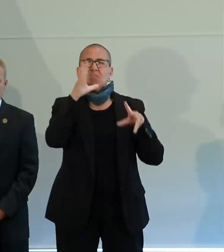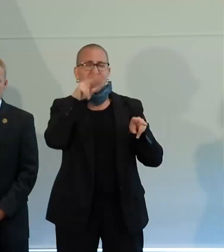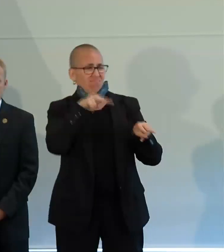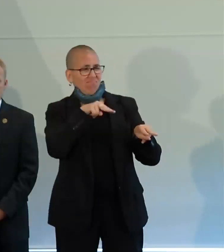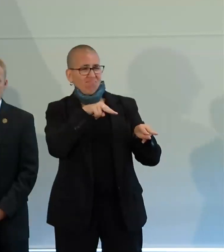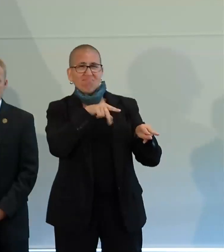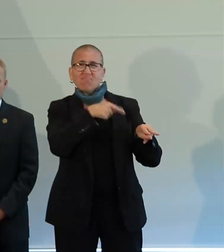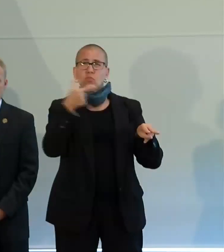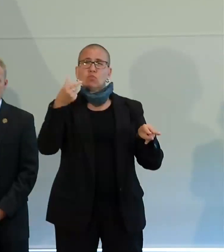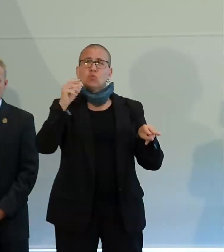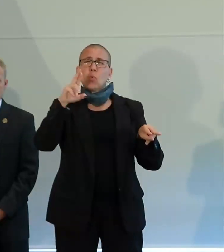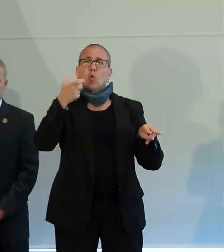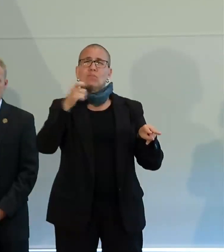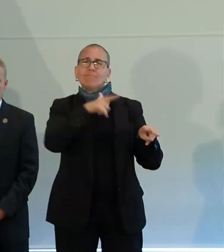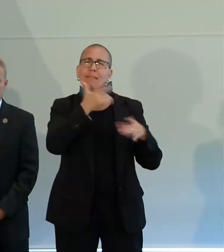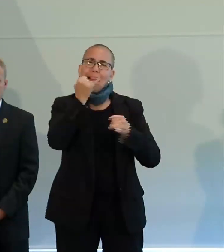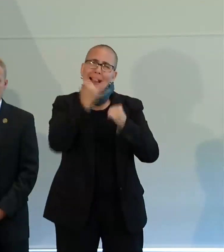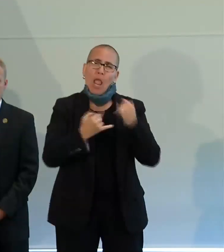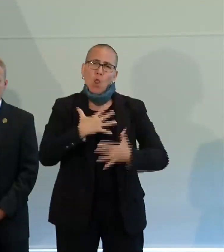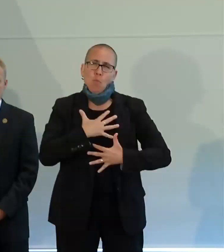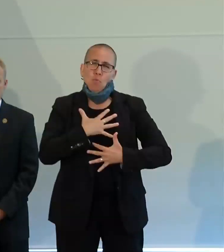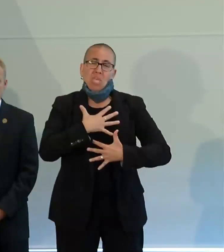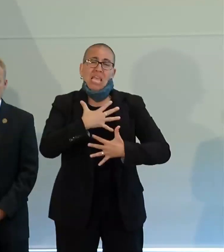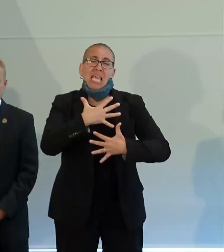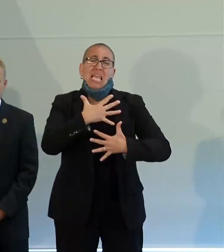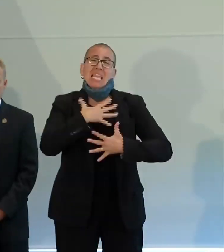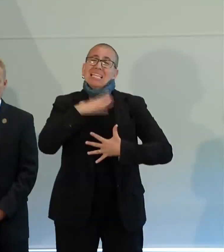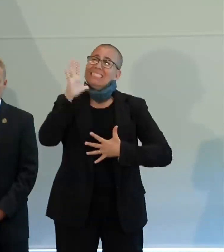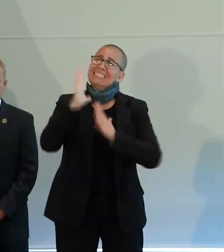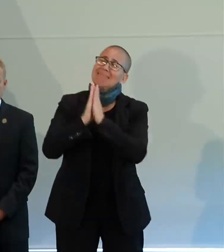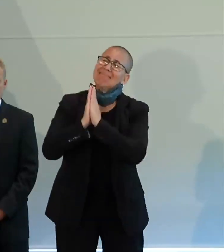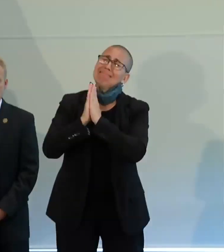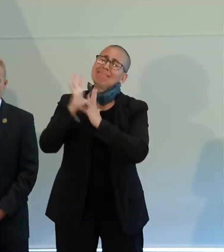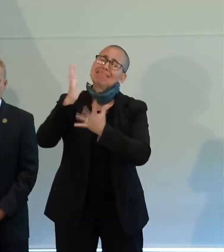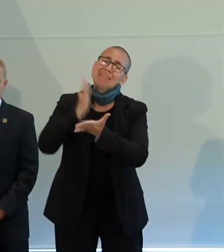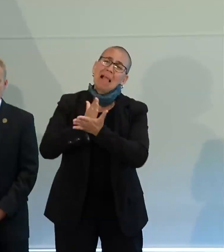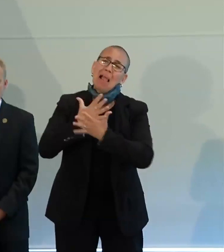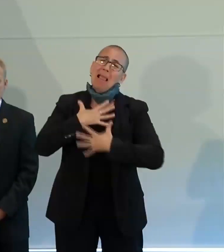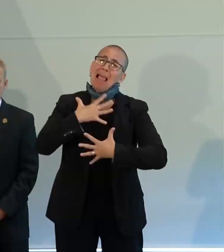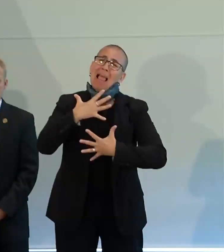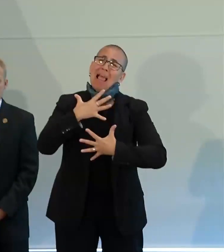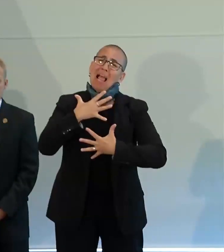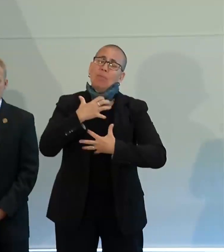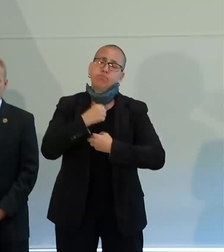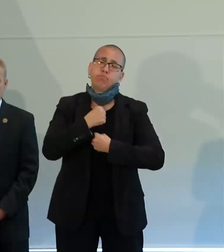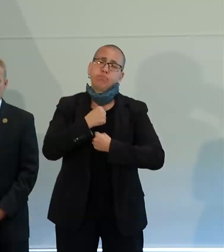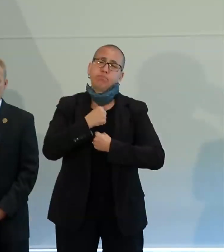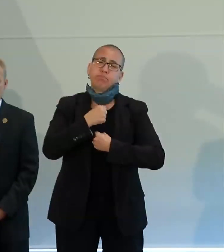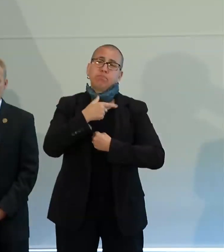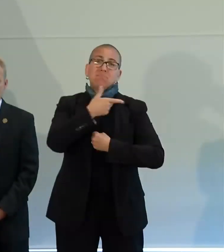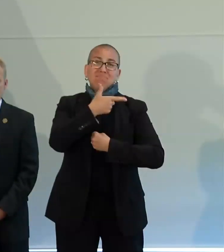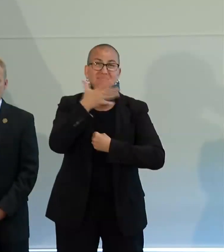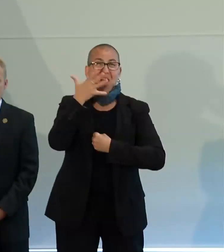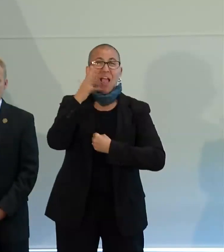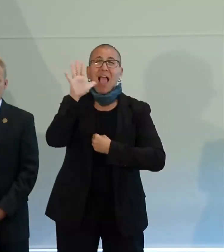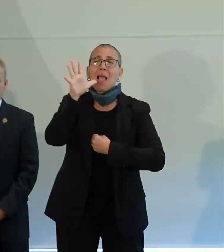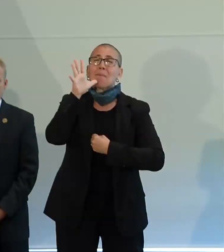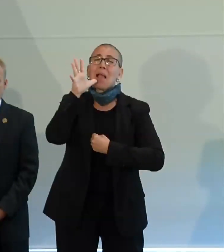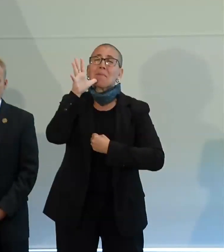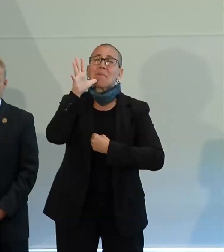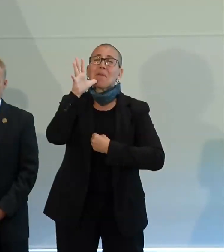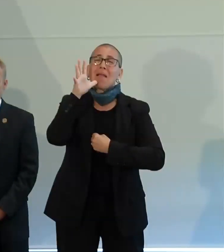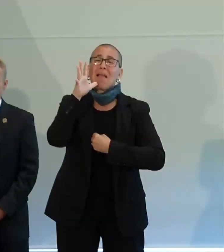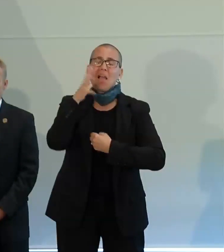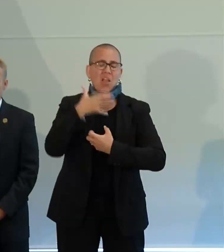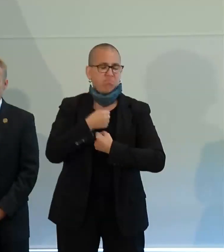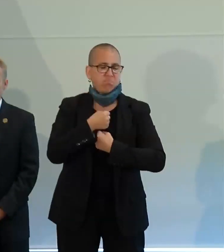as he pled for his life. The world heard Floyd call out for his mama and cried out, "Don't kill me." Just 2 days ago,